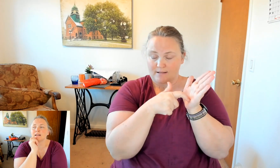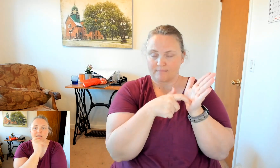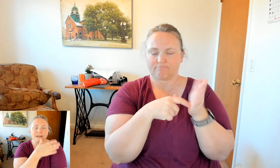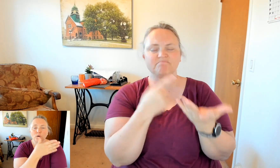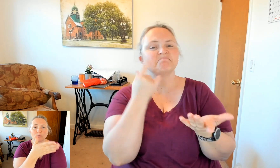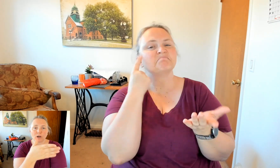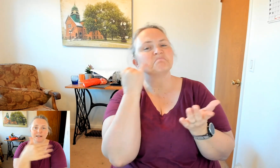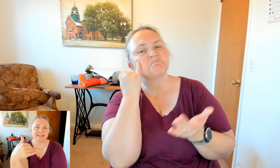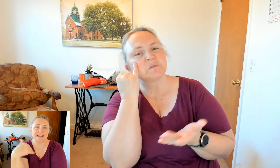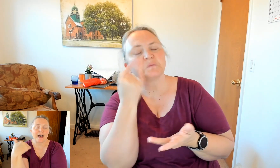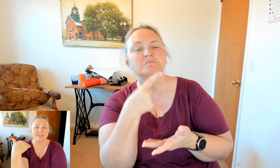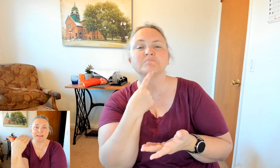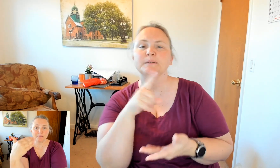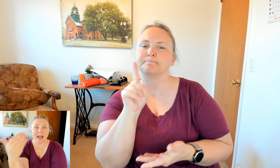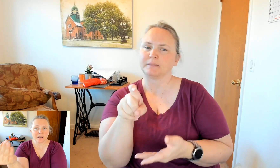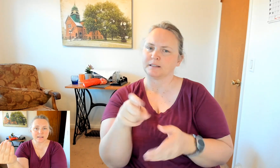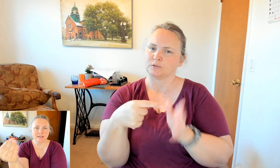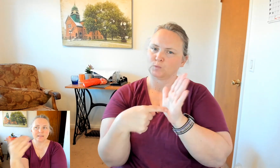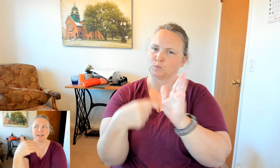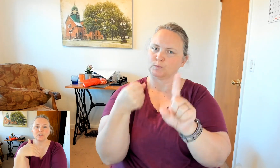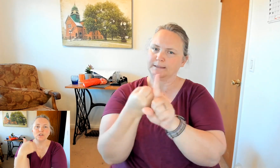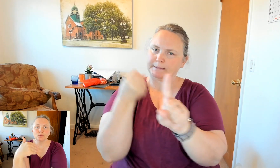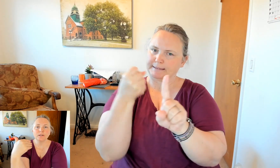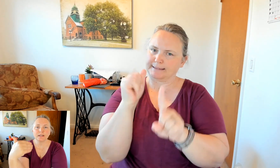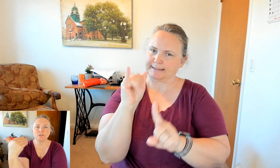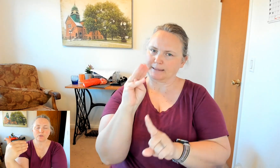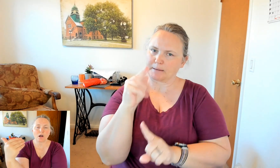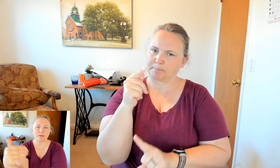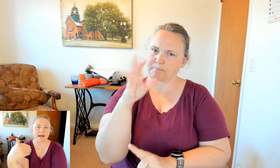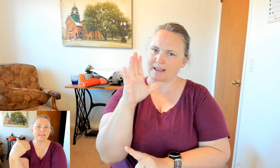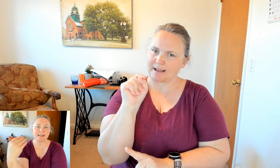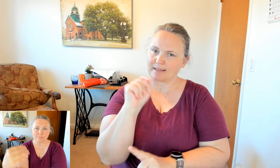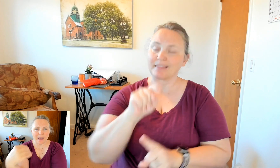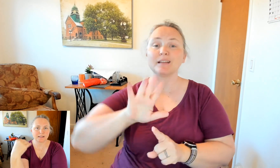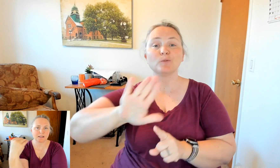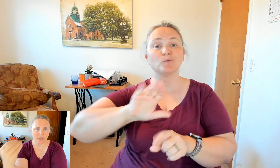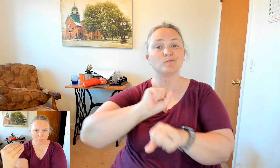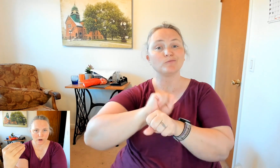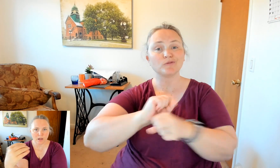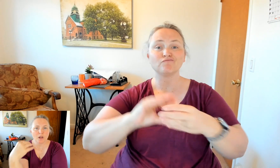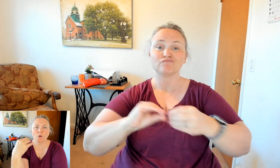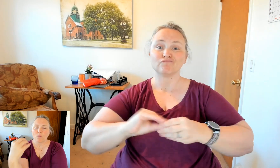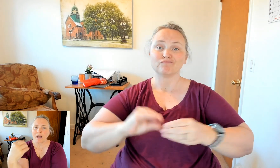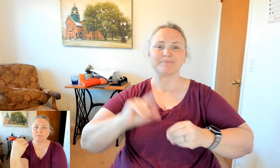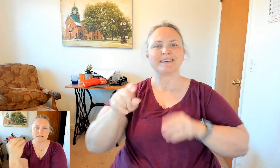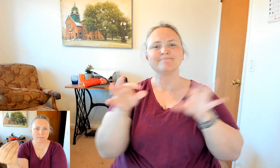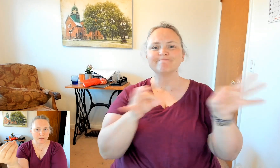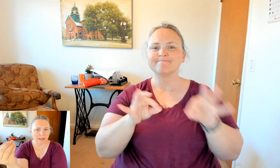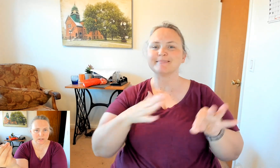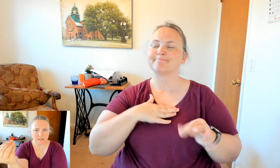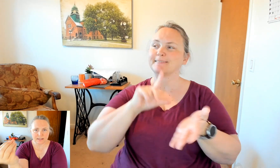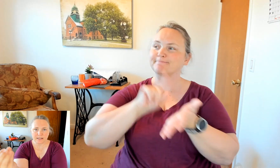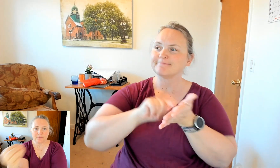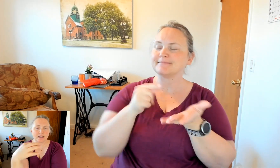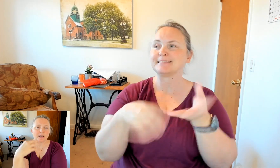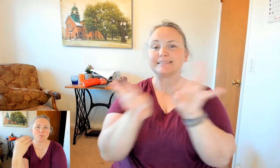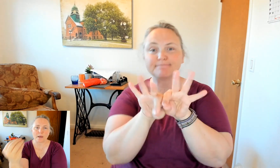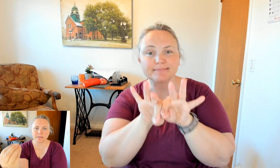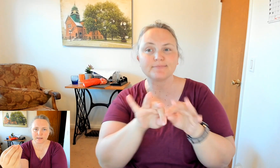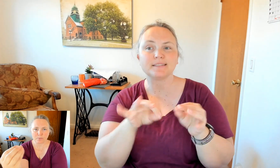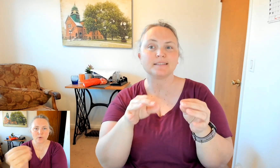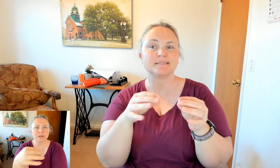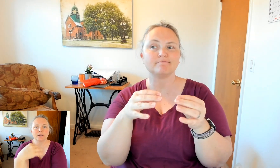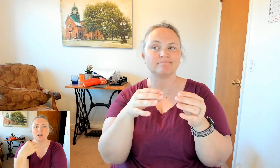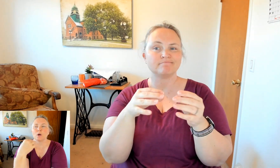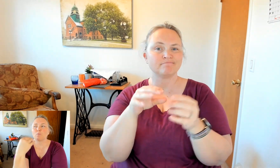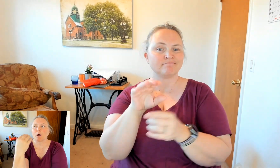says that your work needs to have an impact, then you need to talk about the impact of that work. Why was this publication significant? Why